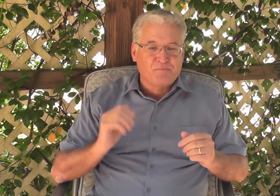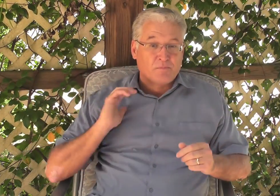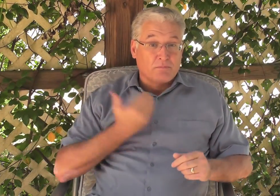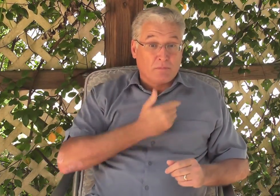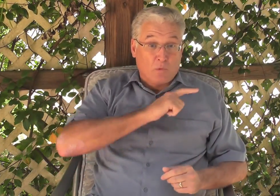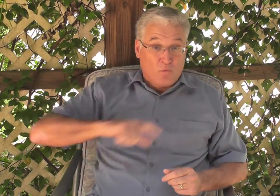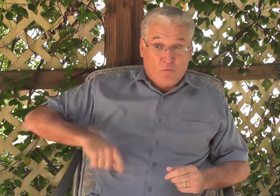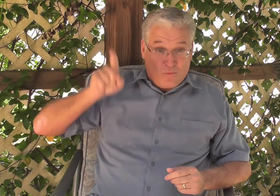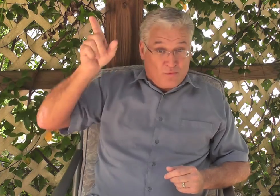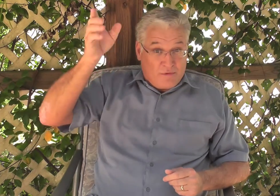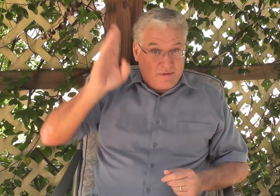our life.